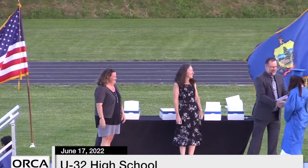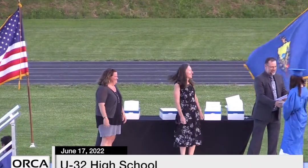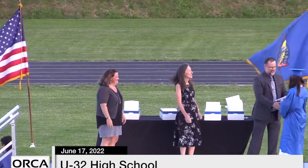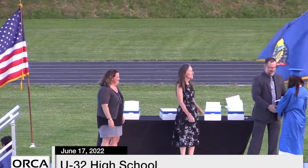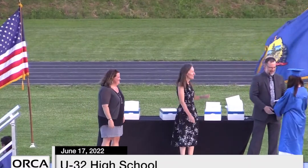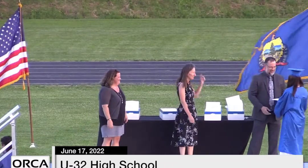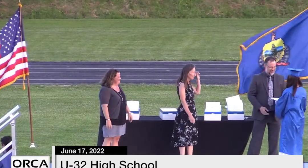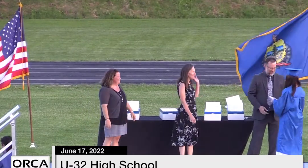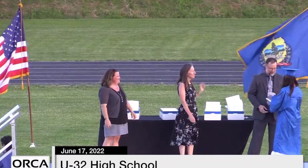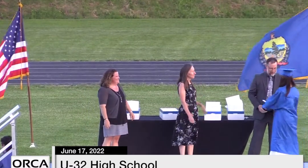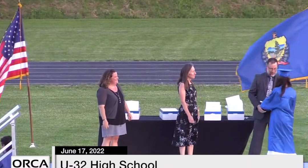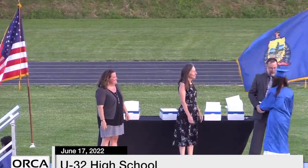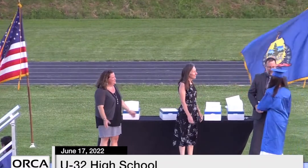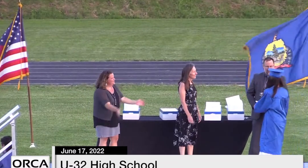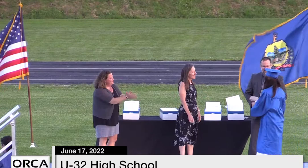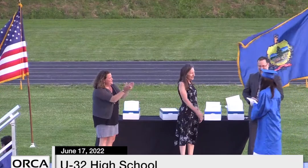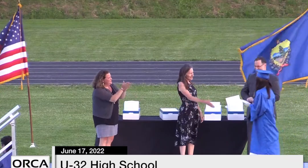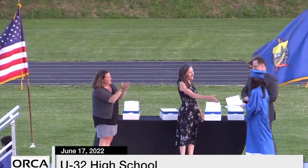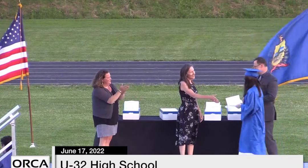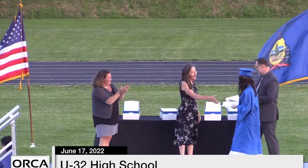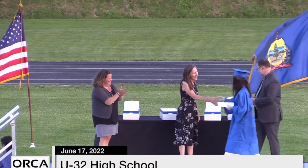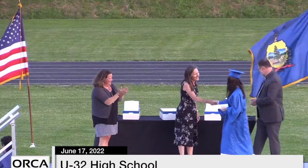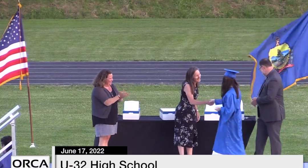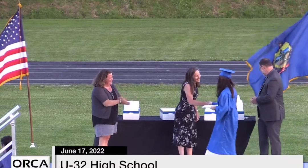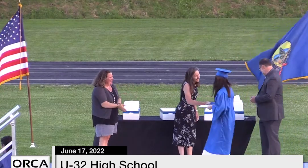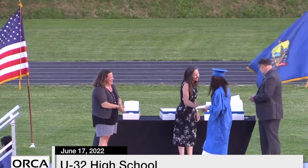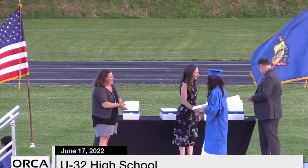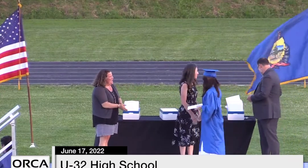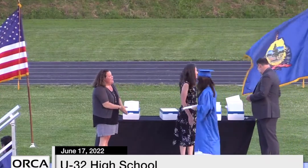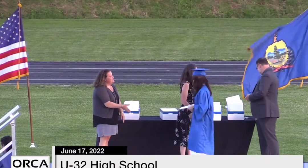Mally Ann Dupree.